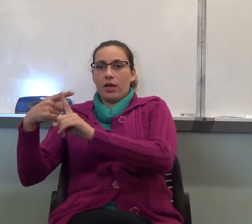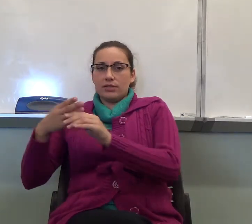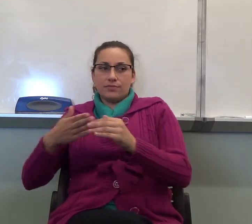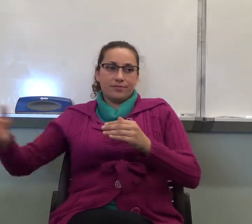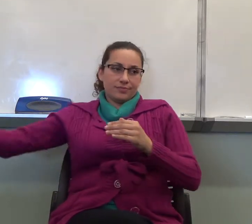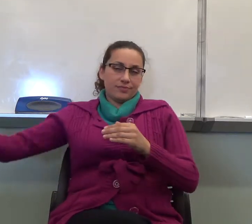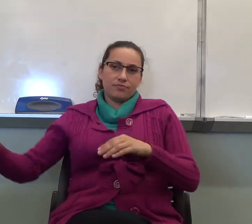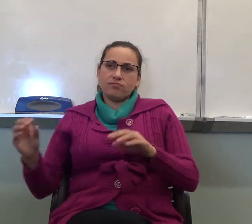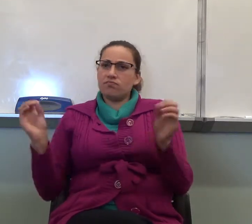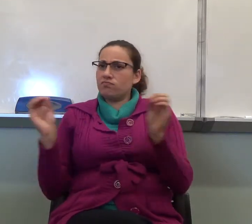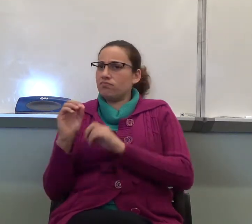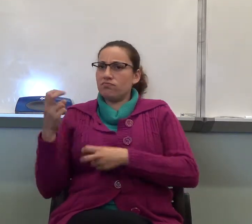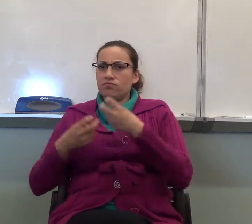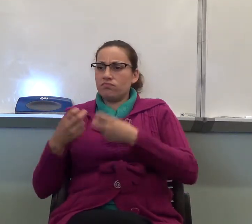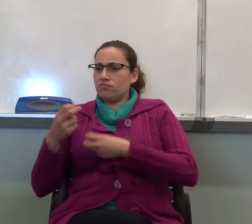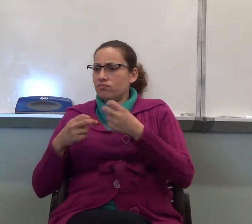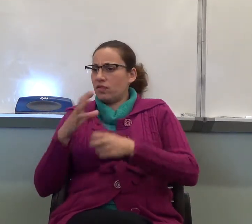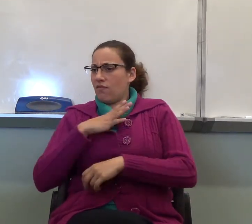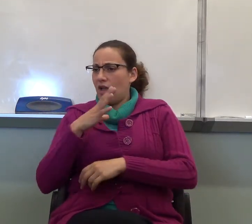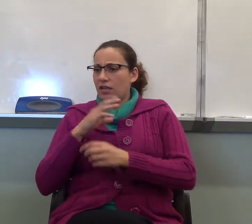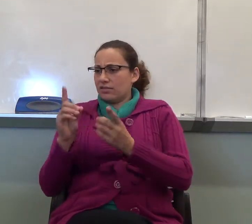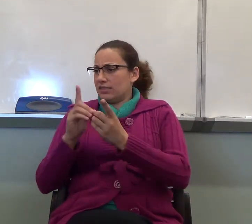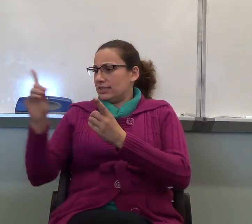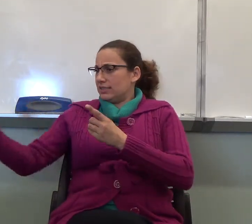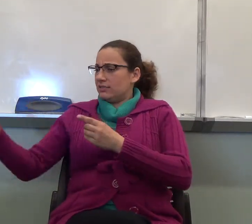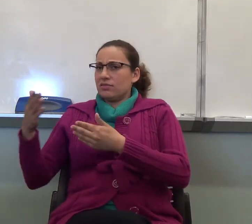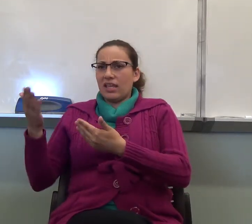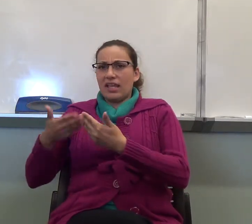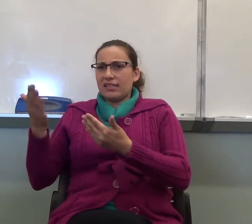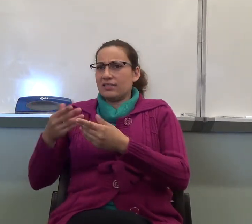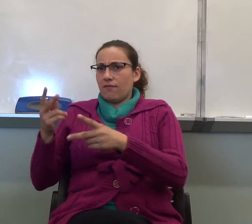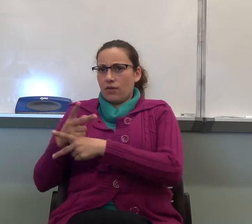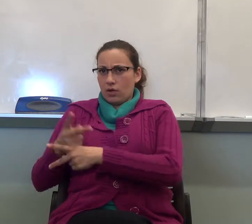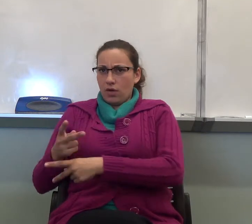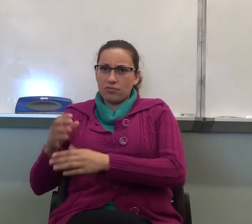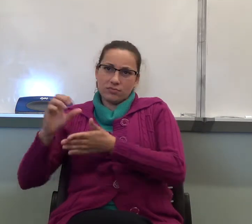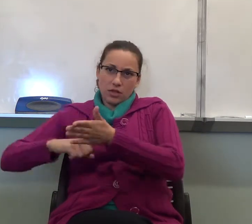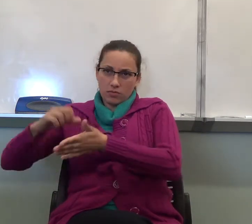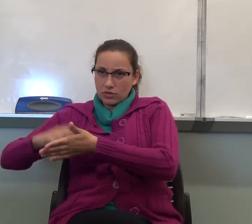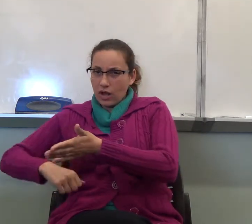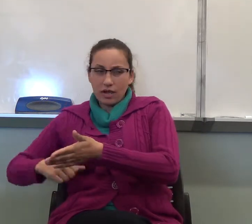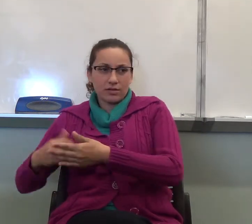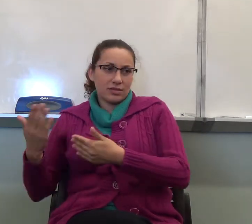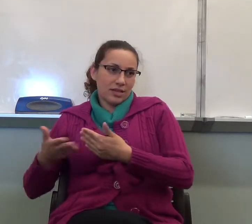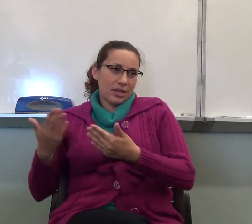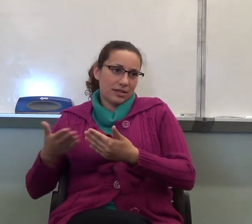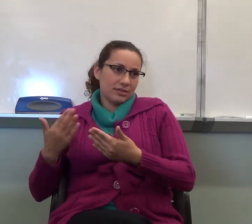no problems. We could calculate distances and so forth, and use subtraction. No problem. It's easy on the right side of 0.